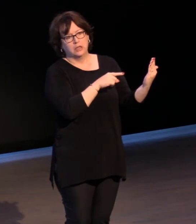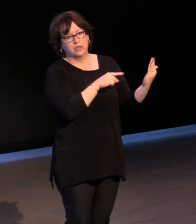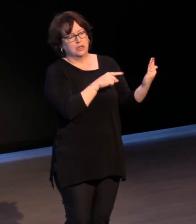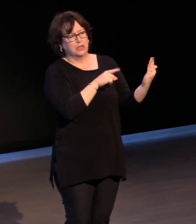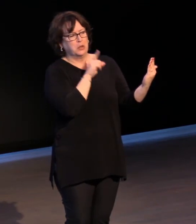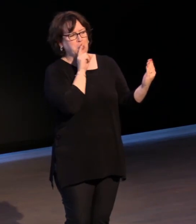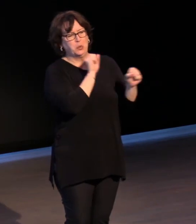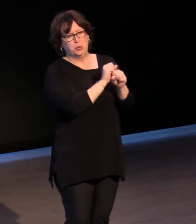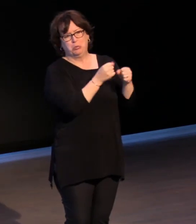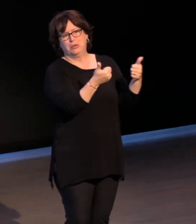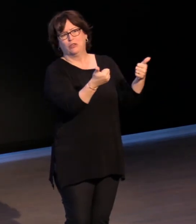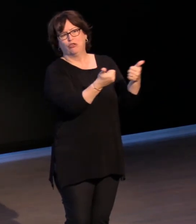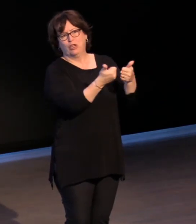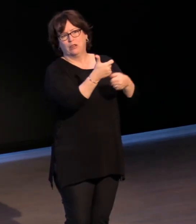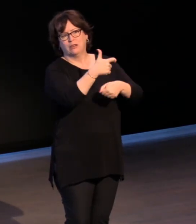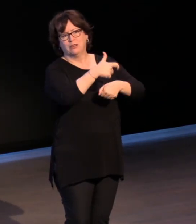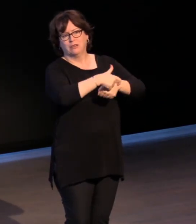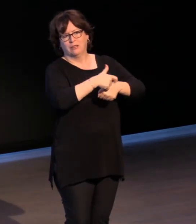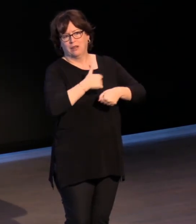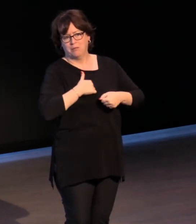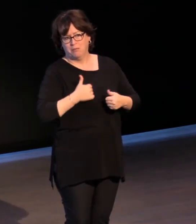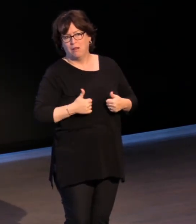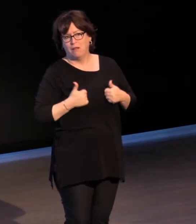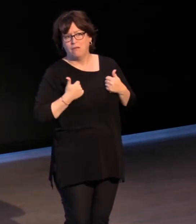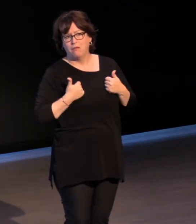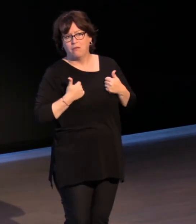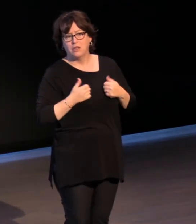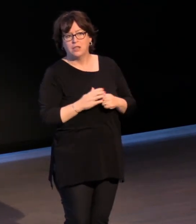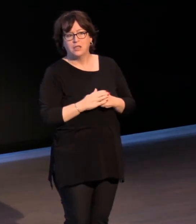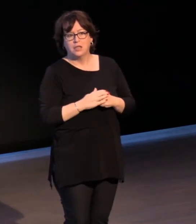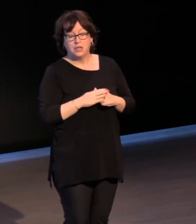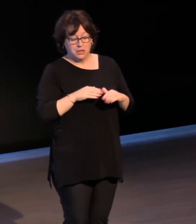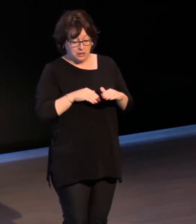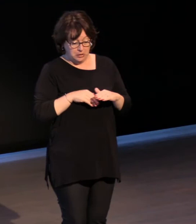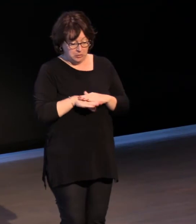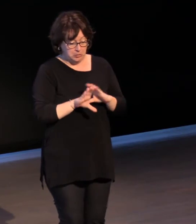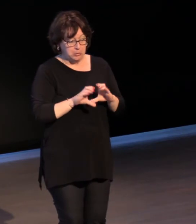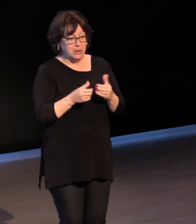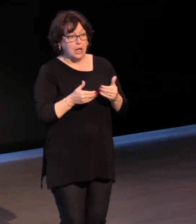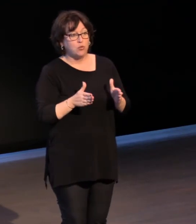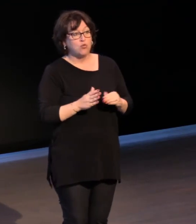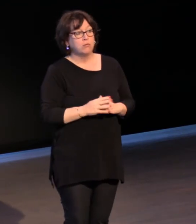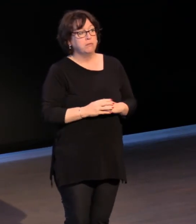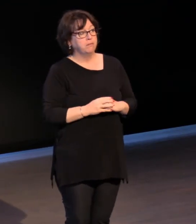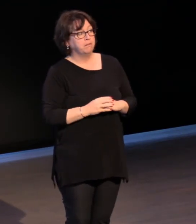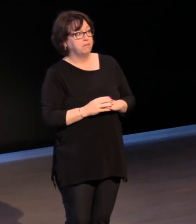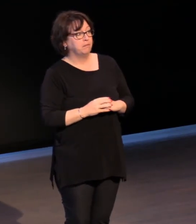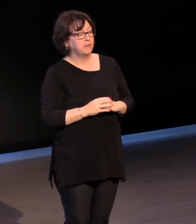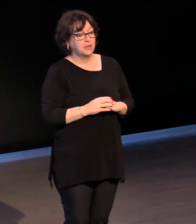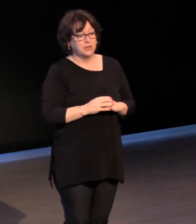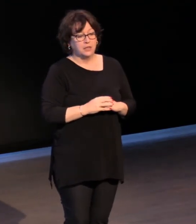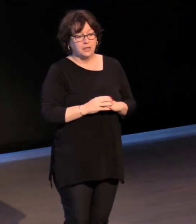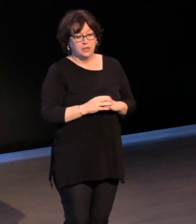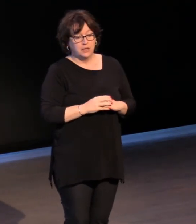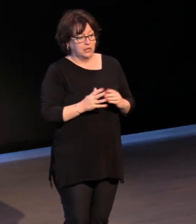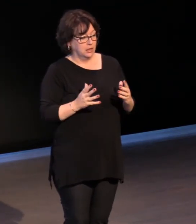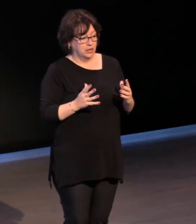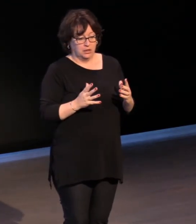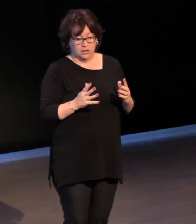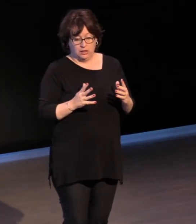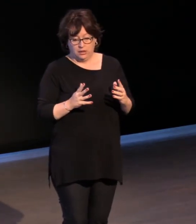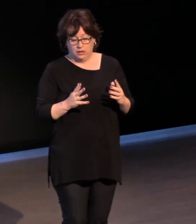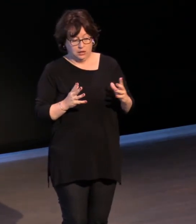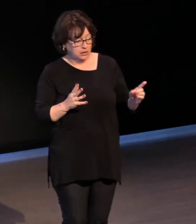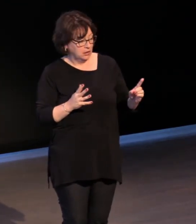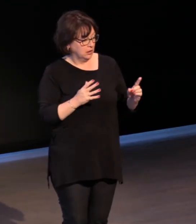testing times of my life. The classroom and the art had been my only source of